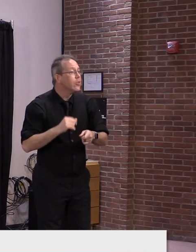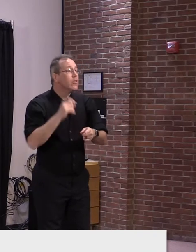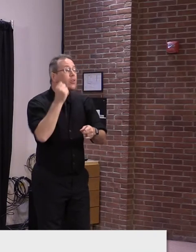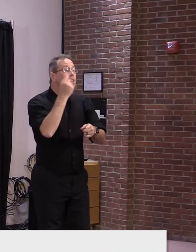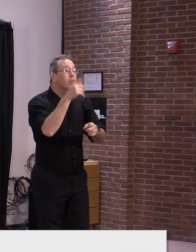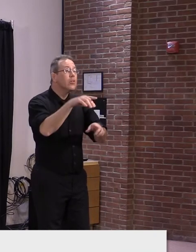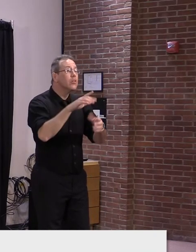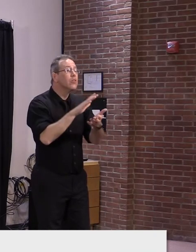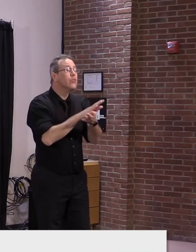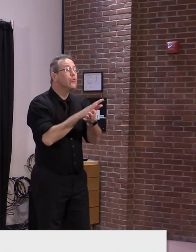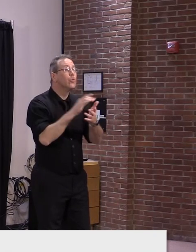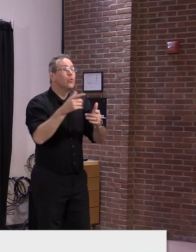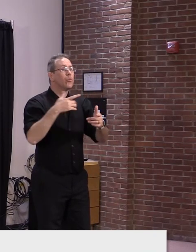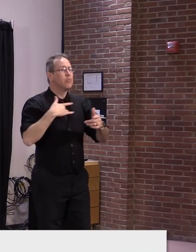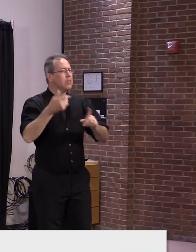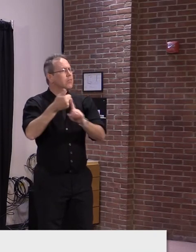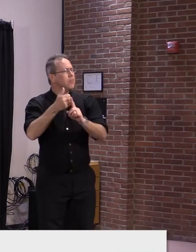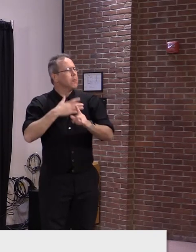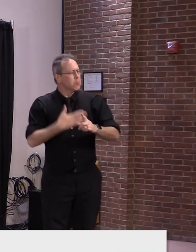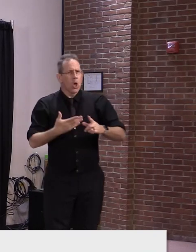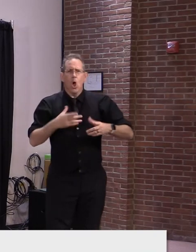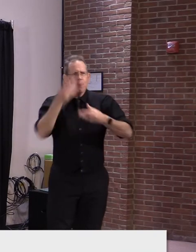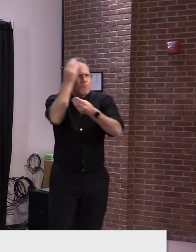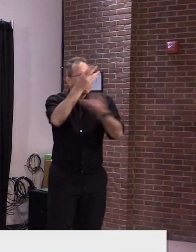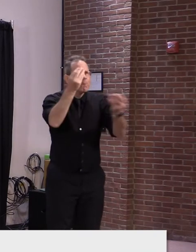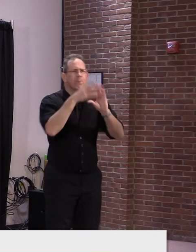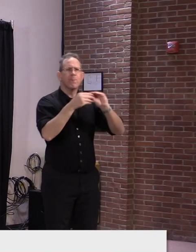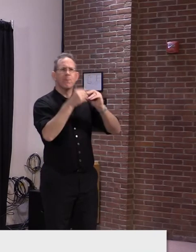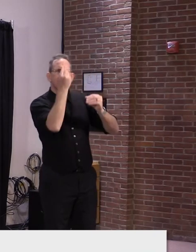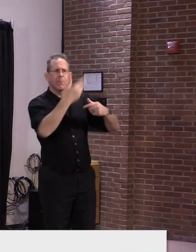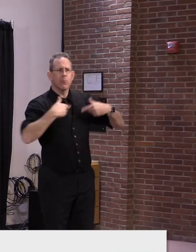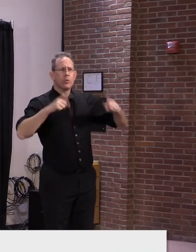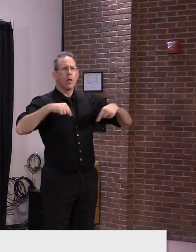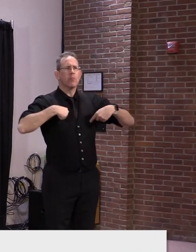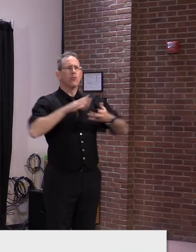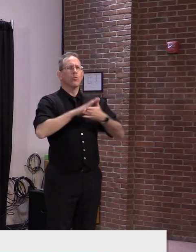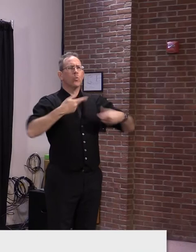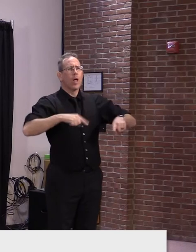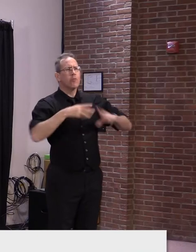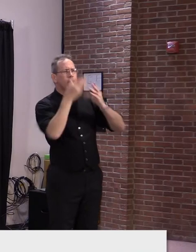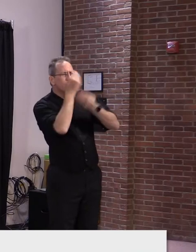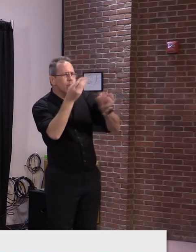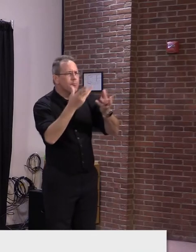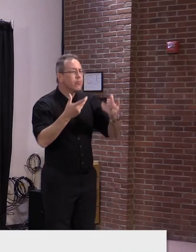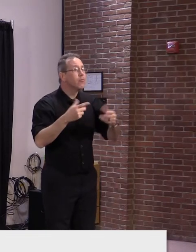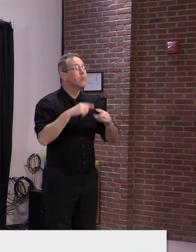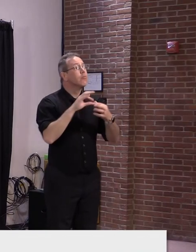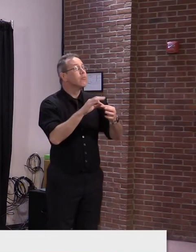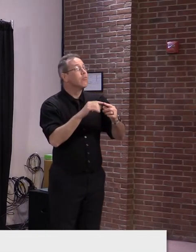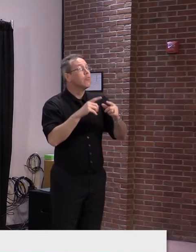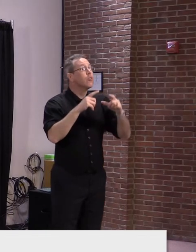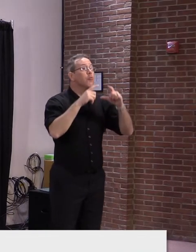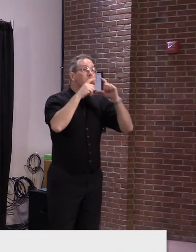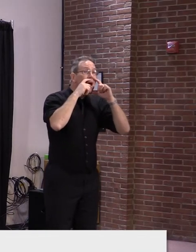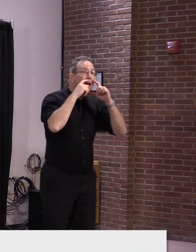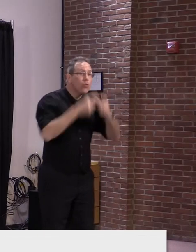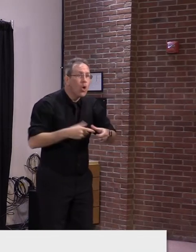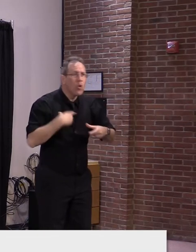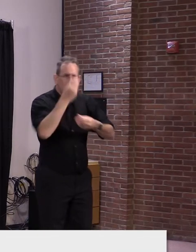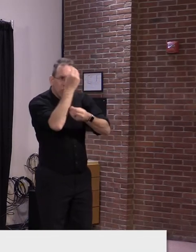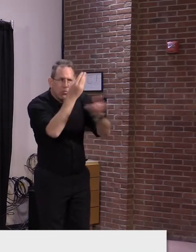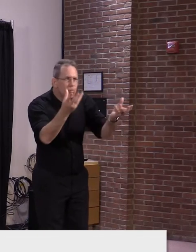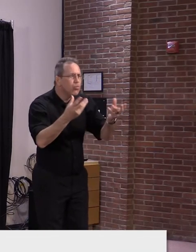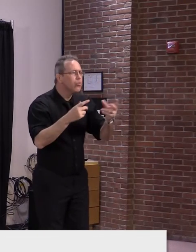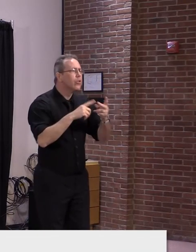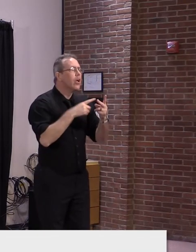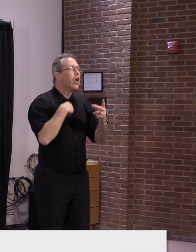focused on the fact that masks are coming off. Kids are appreciative of that,